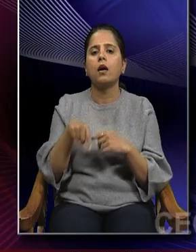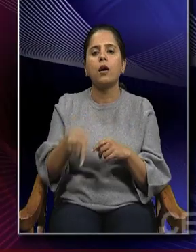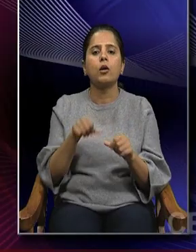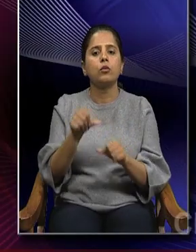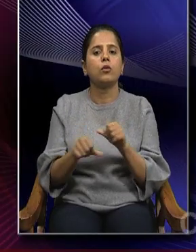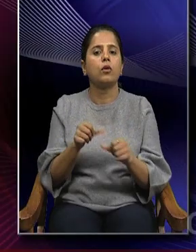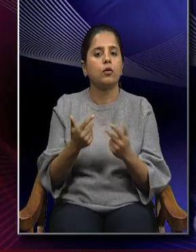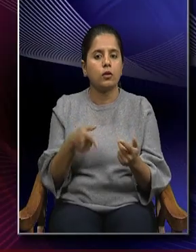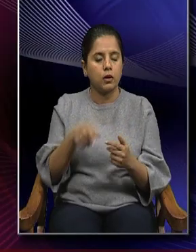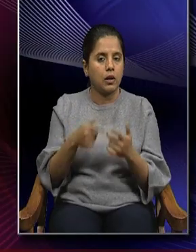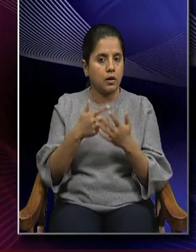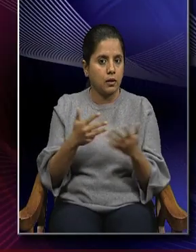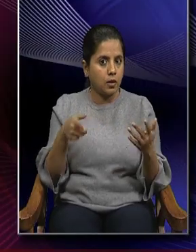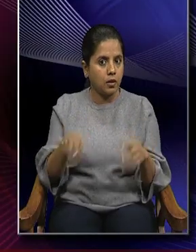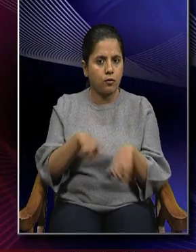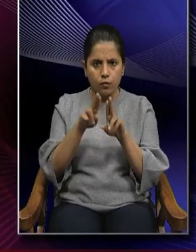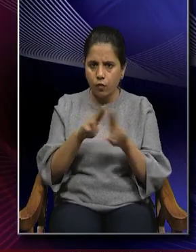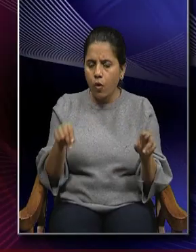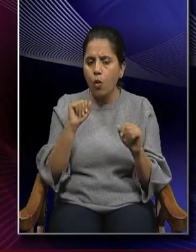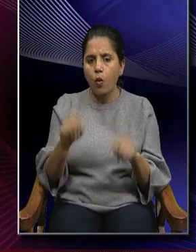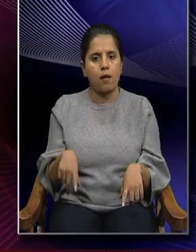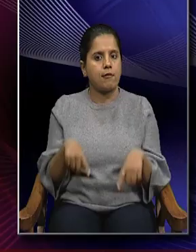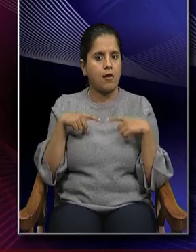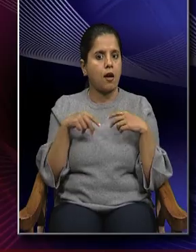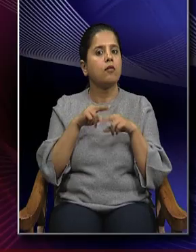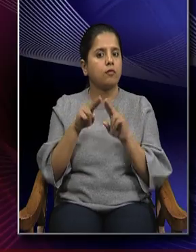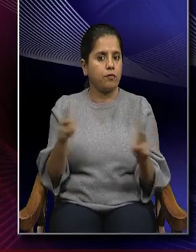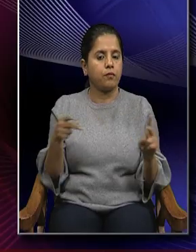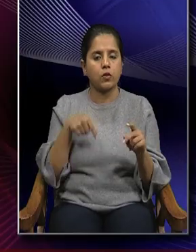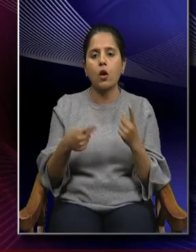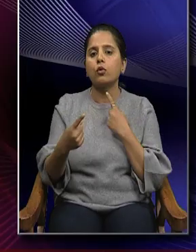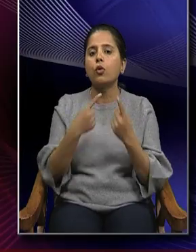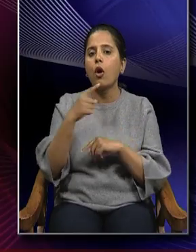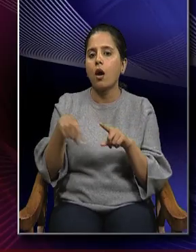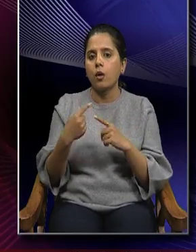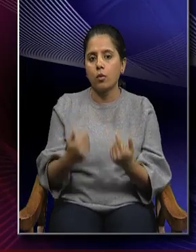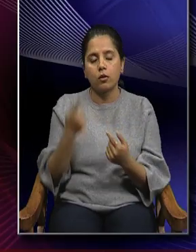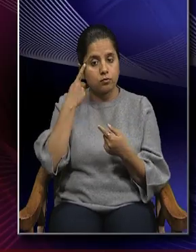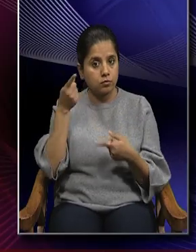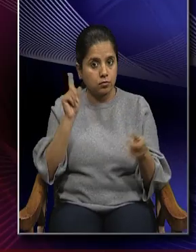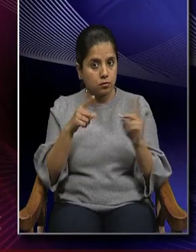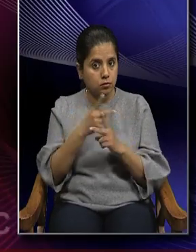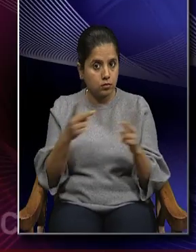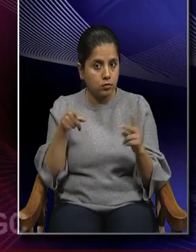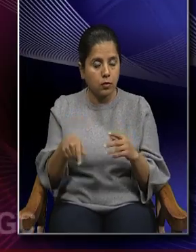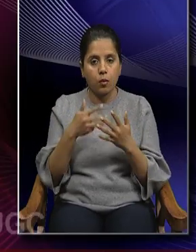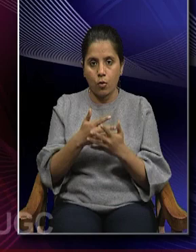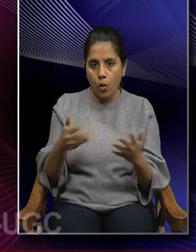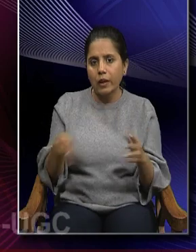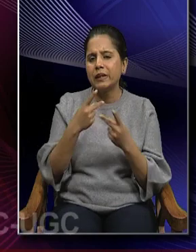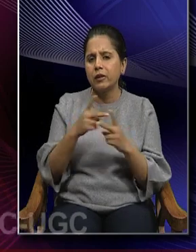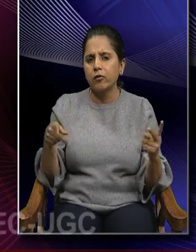which the product is completing its life? And eventually we will talk about the strategies for products in